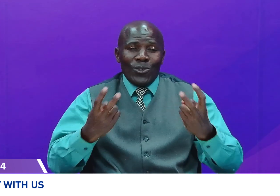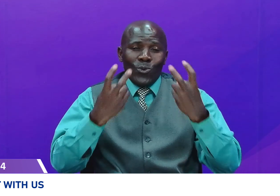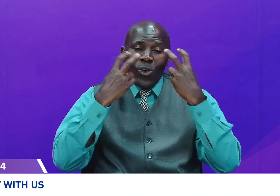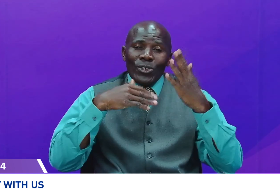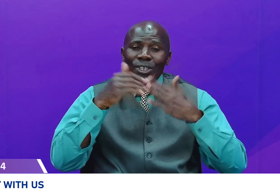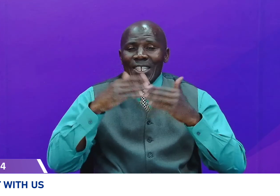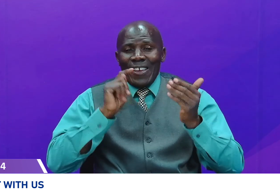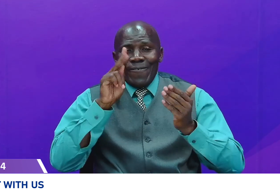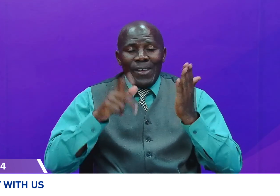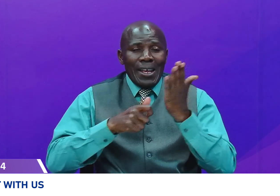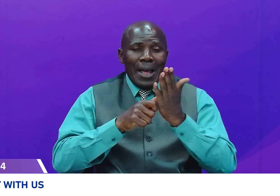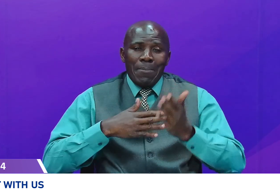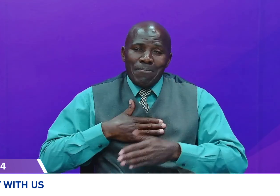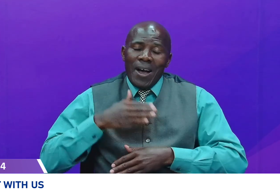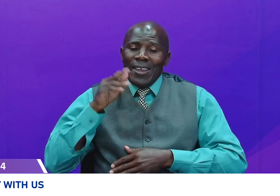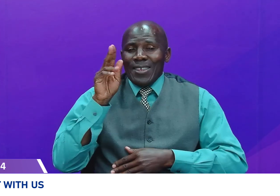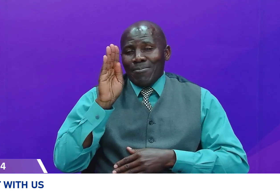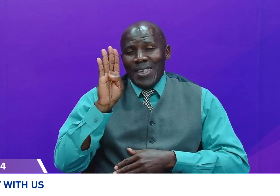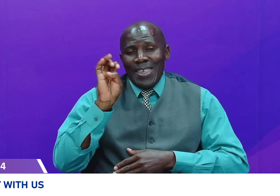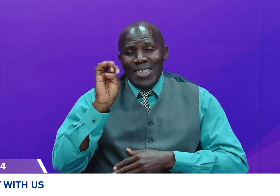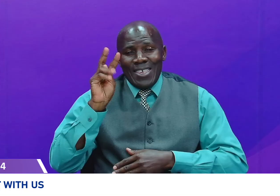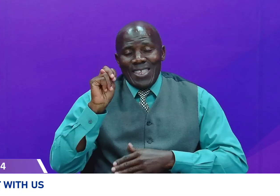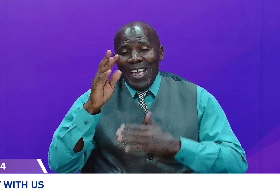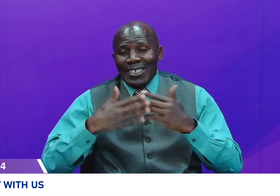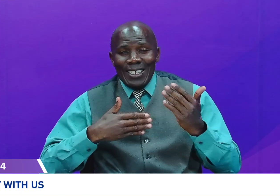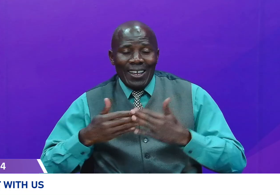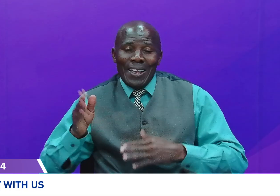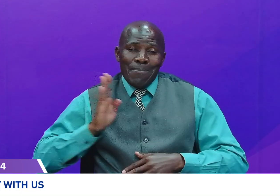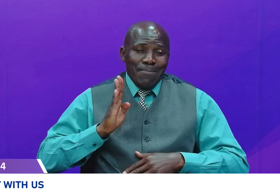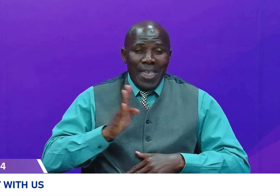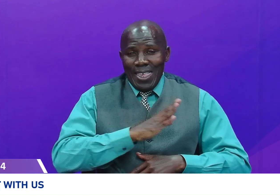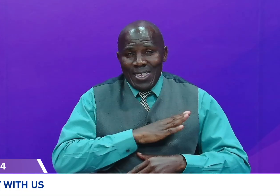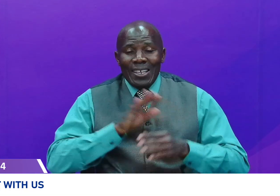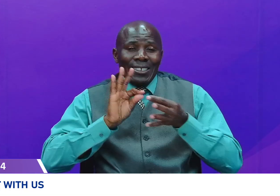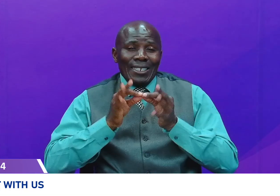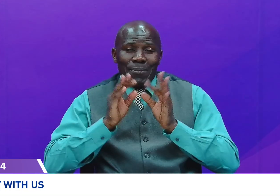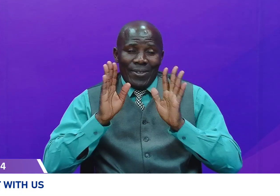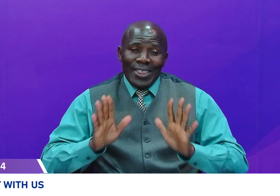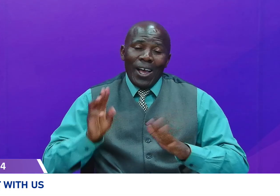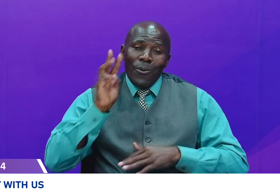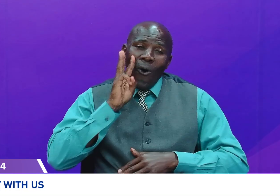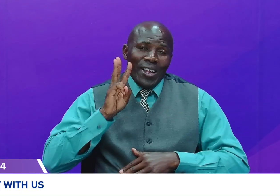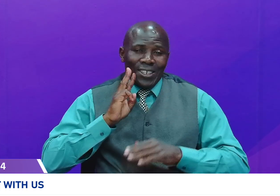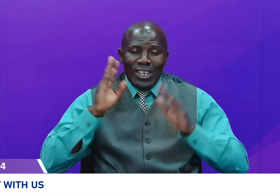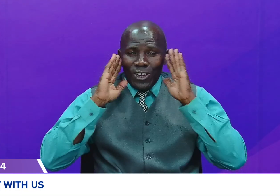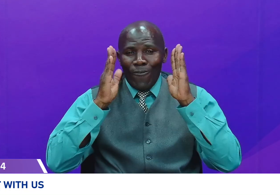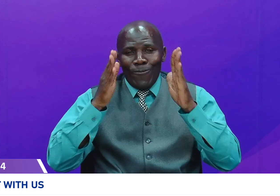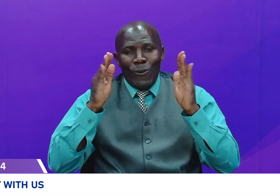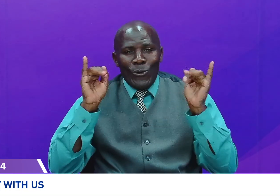Hello viewers, welcome to Science TV. My name is Ben Warangai and our sign language